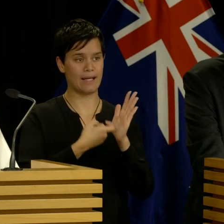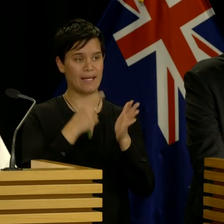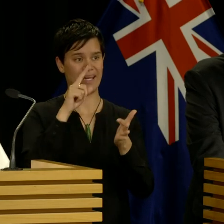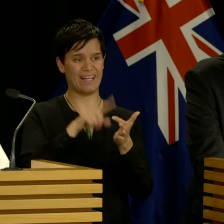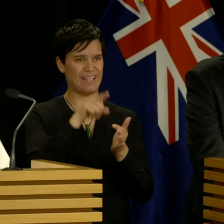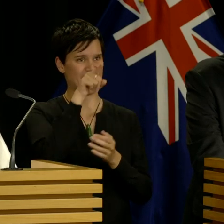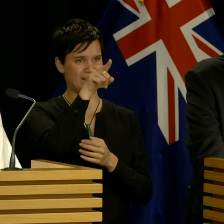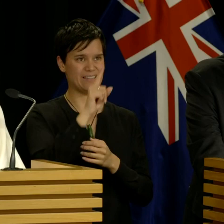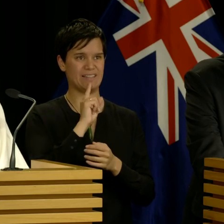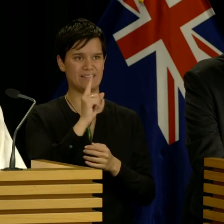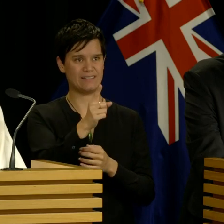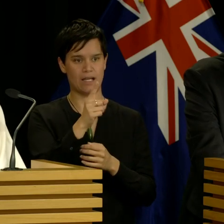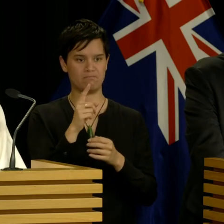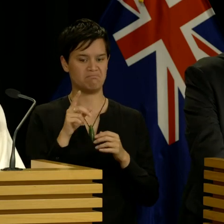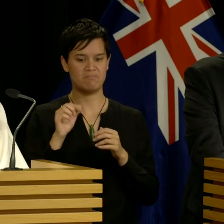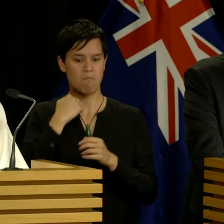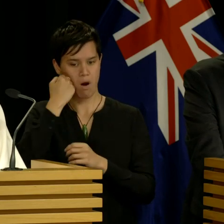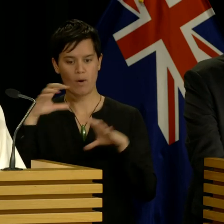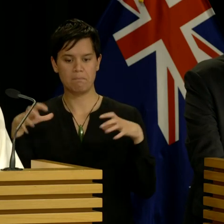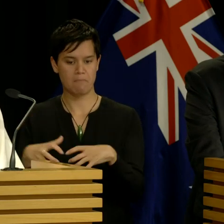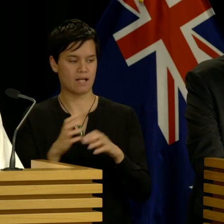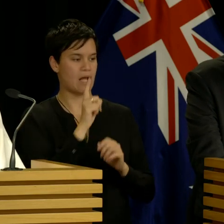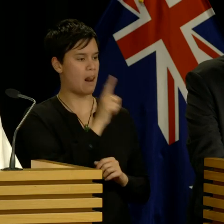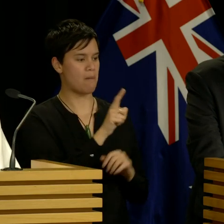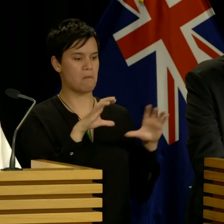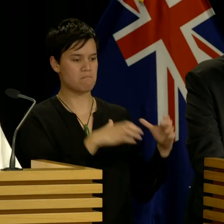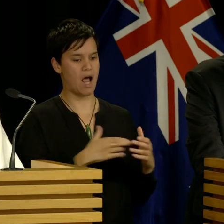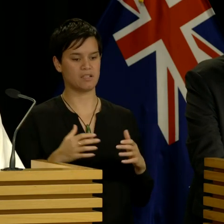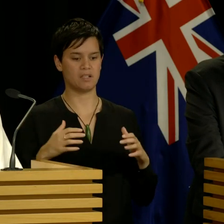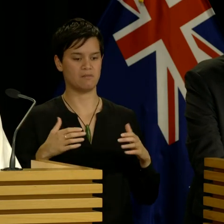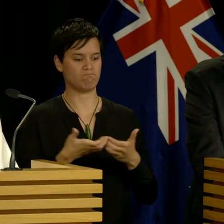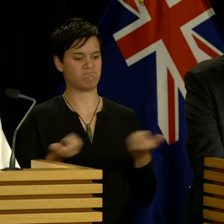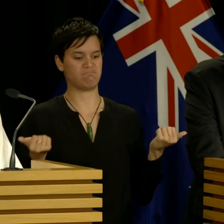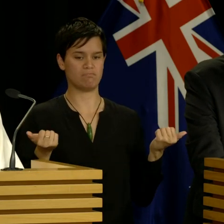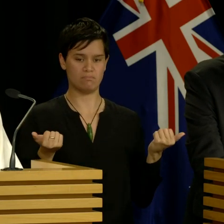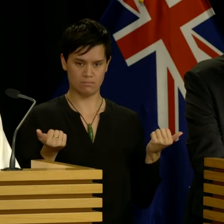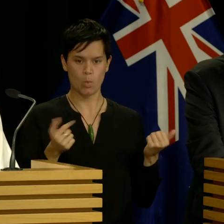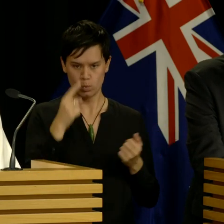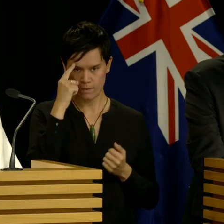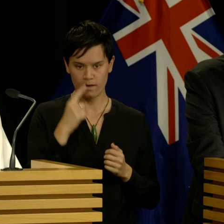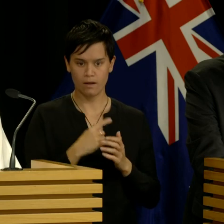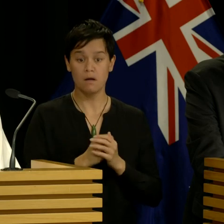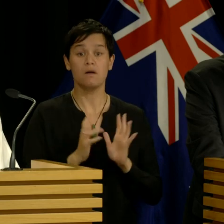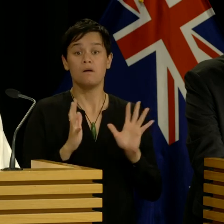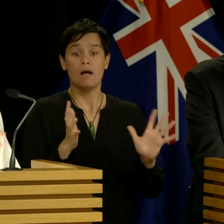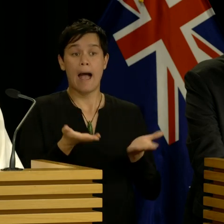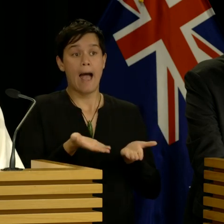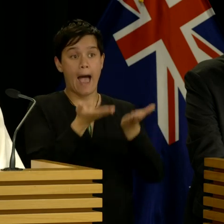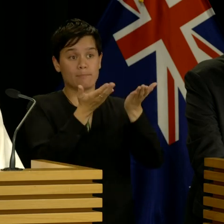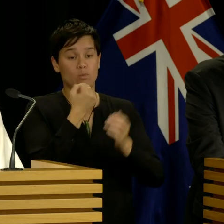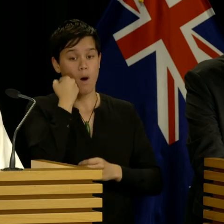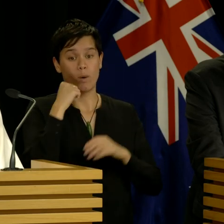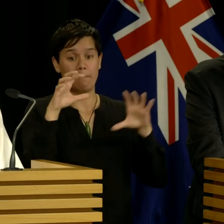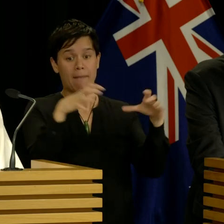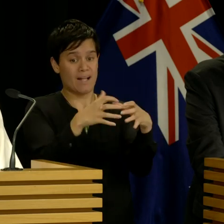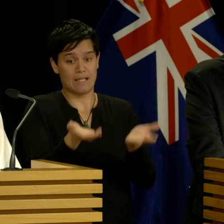internal dispute that seems to be emerging between where the Māori Party would choose to align itself were it in that position to the Māori Party.